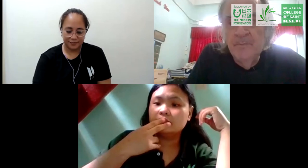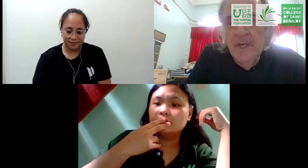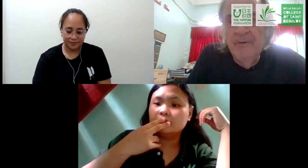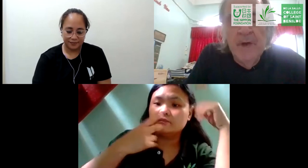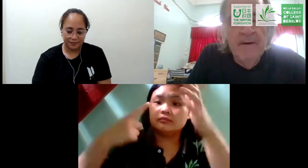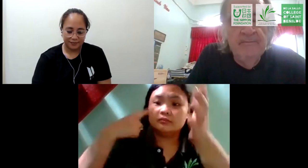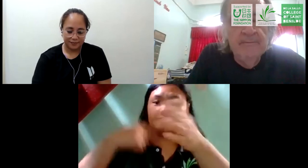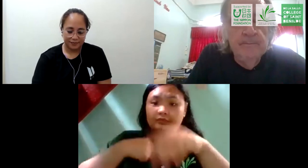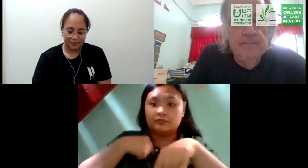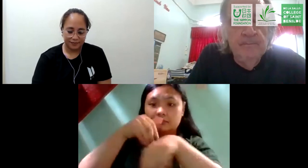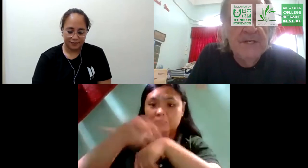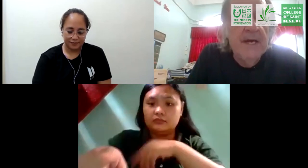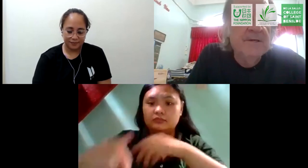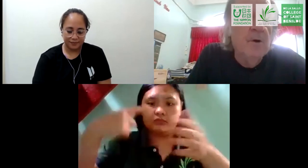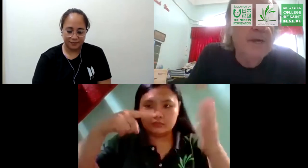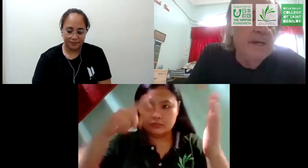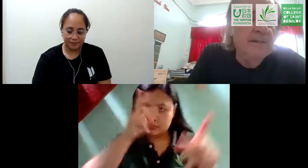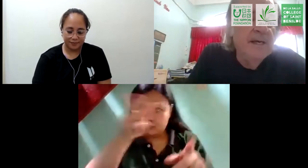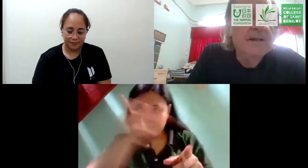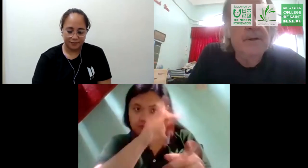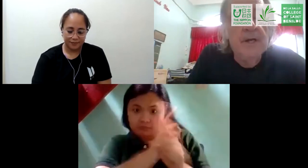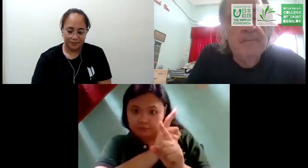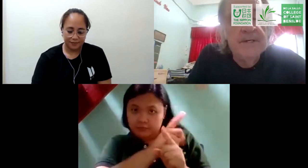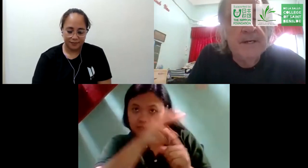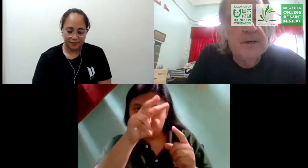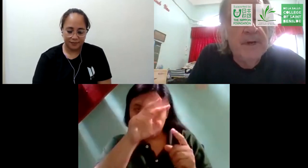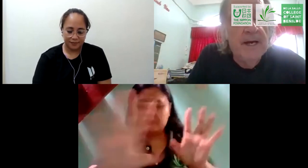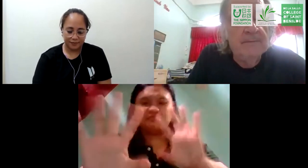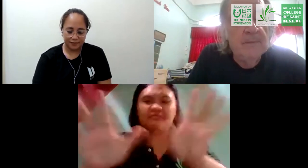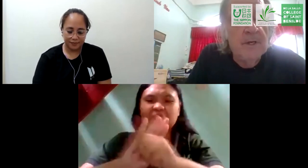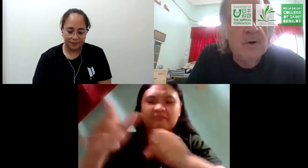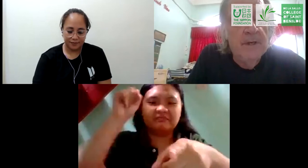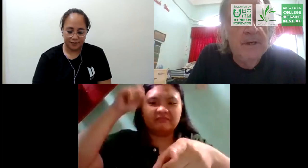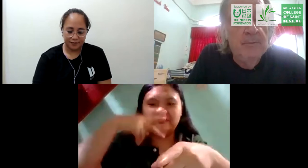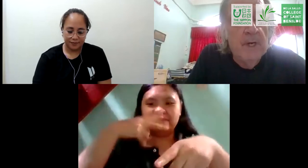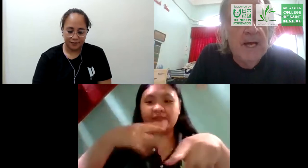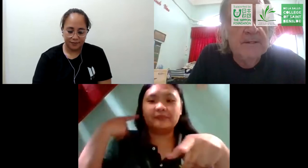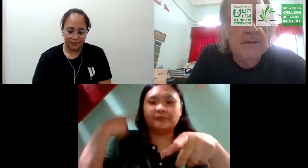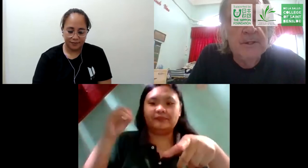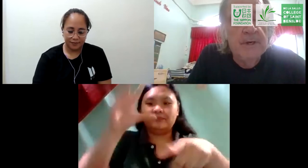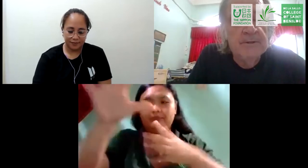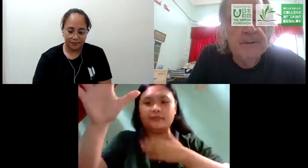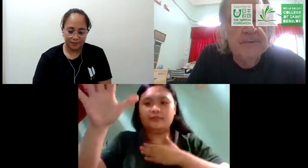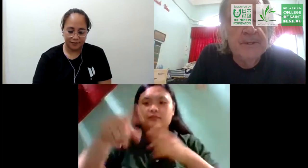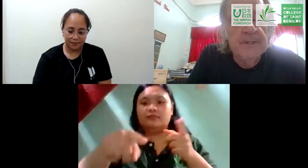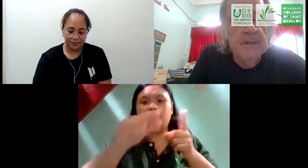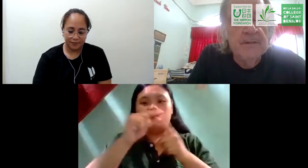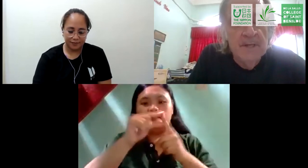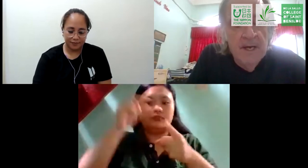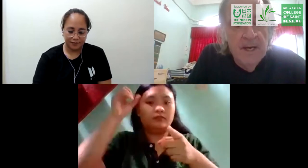if you have mistakes going in, then you'll have mistakes going out. So it relies on the transcription skills